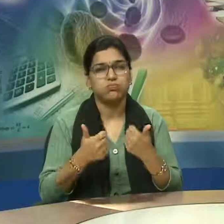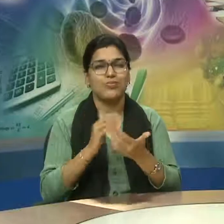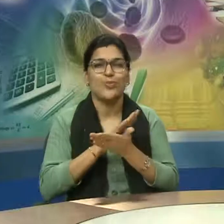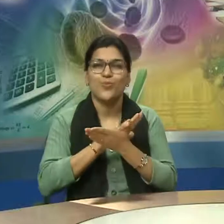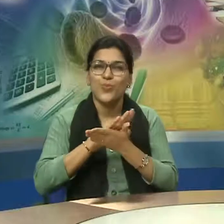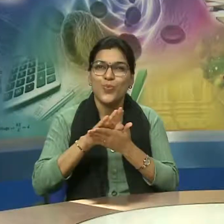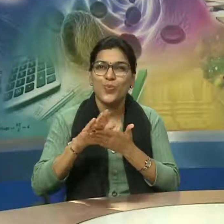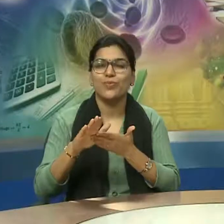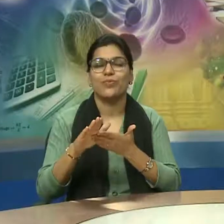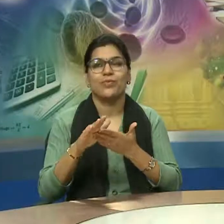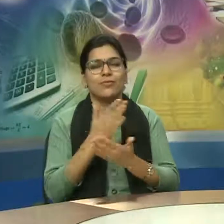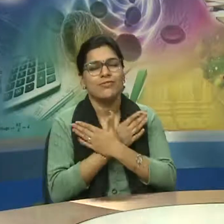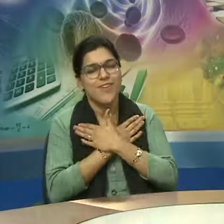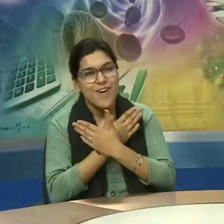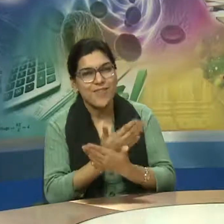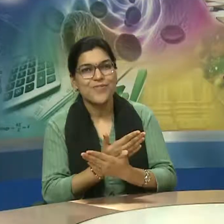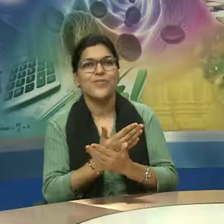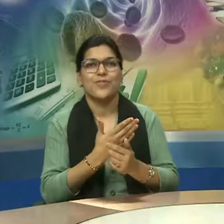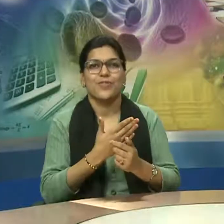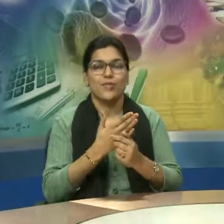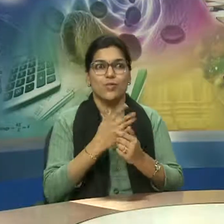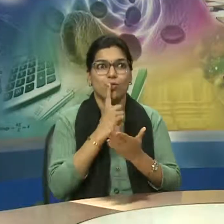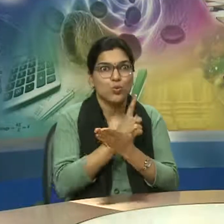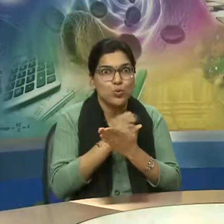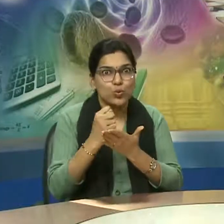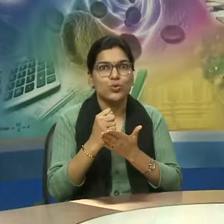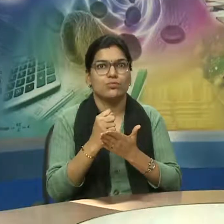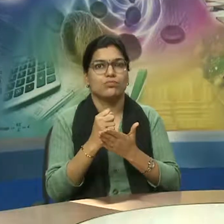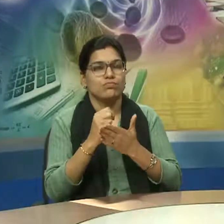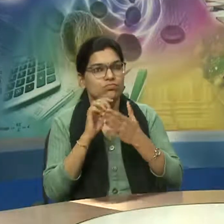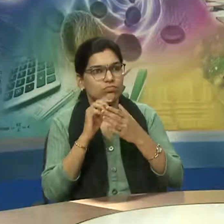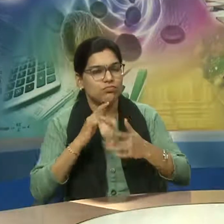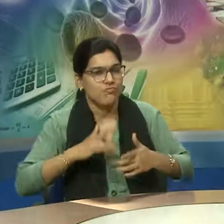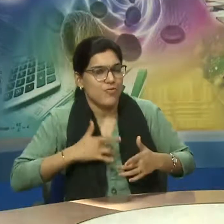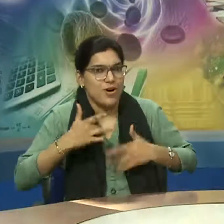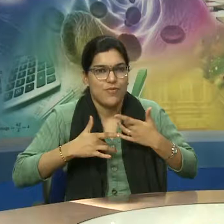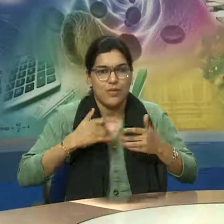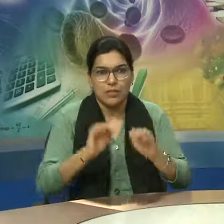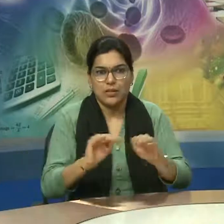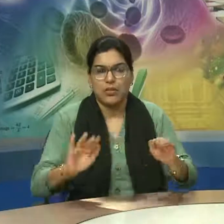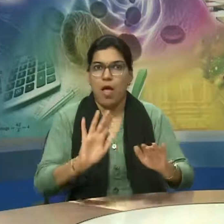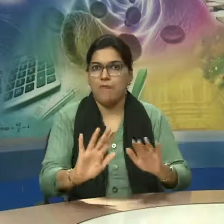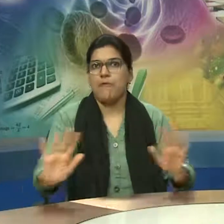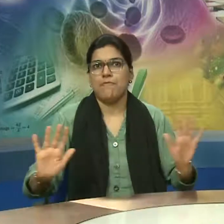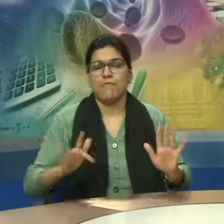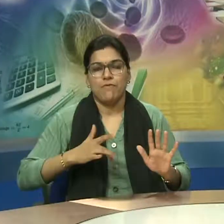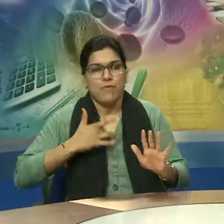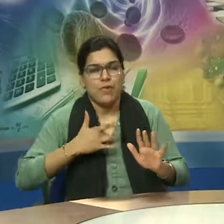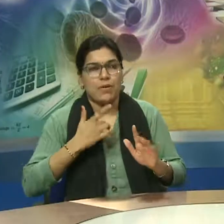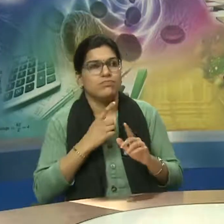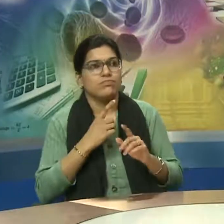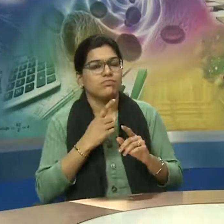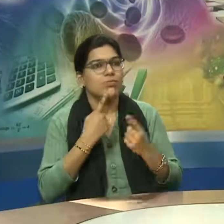we are innocent, loving, and